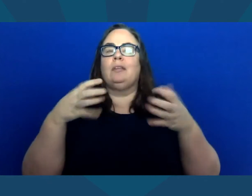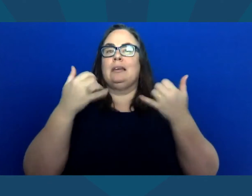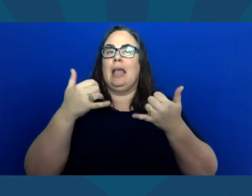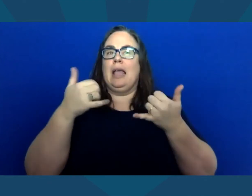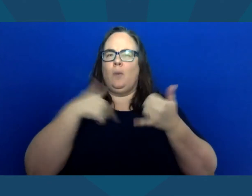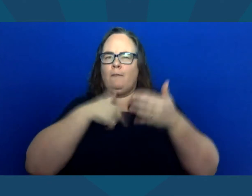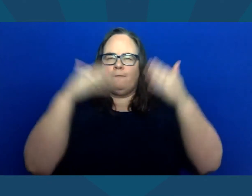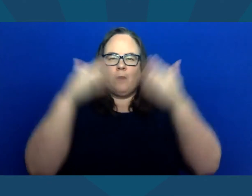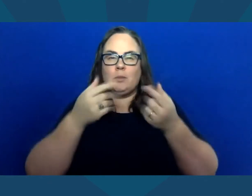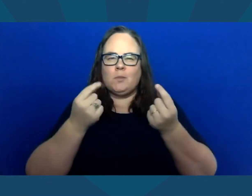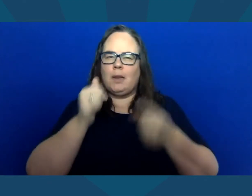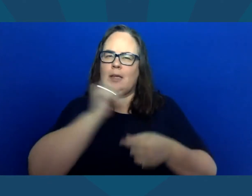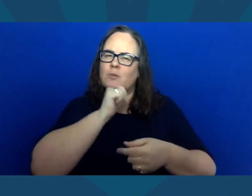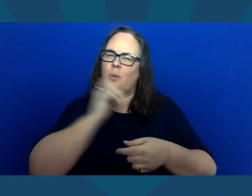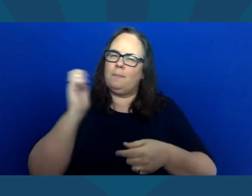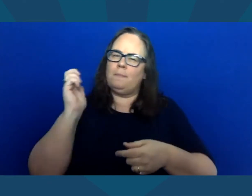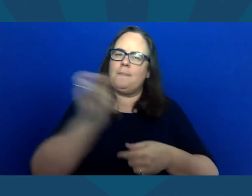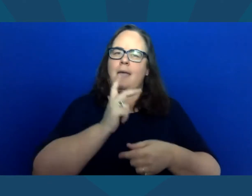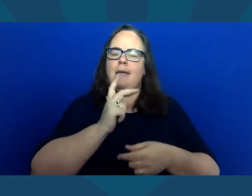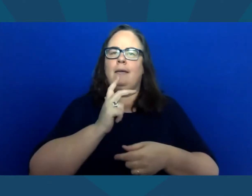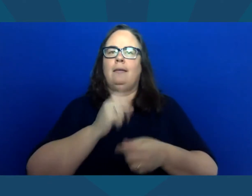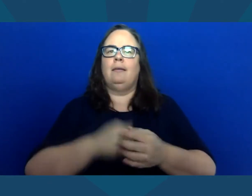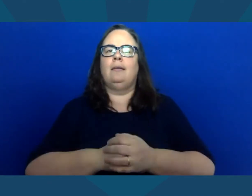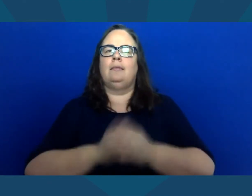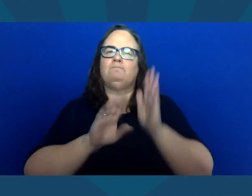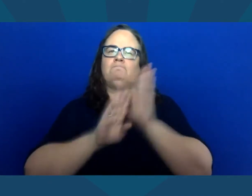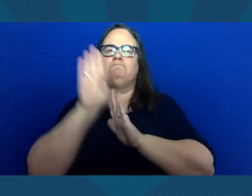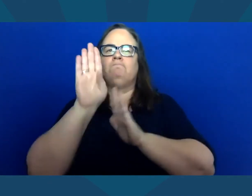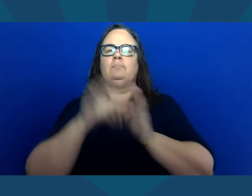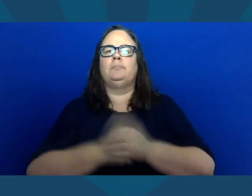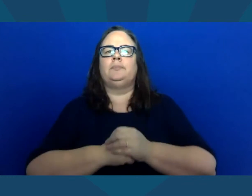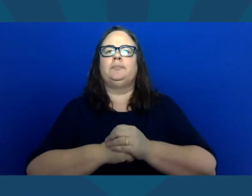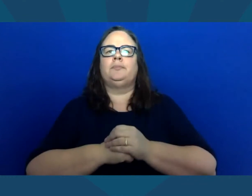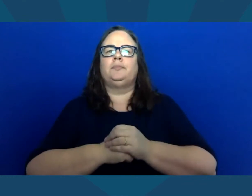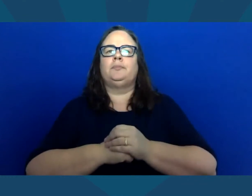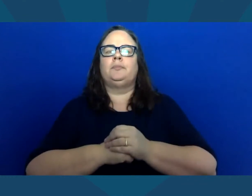So our focus is now on Arizona's comeback.